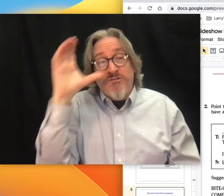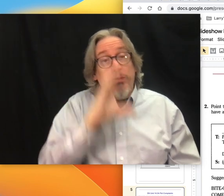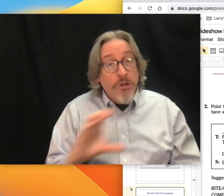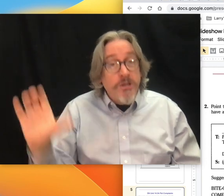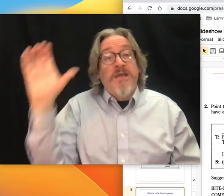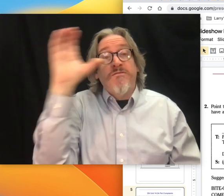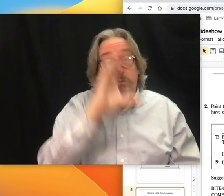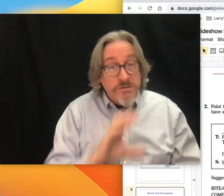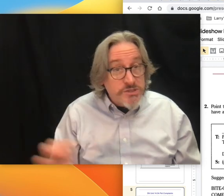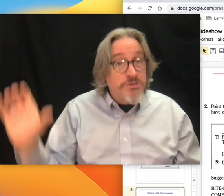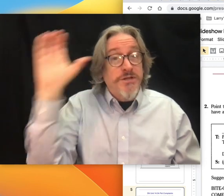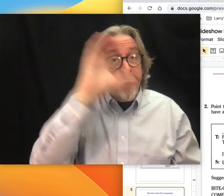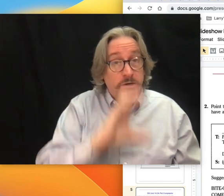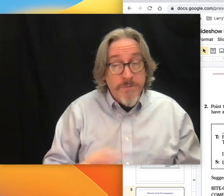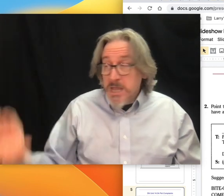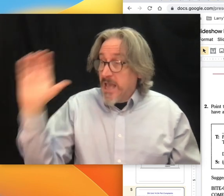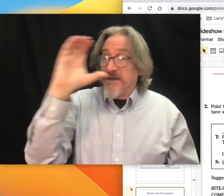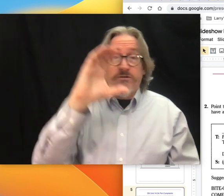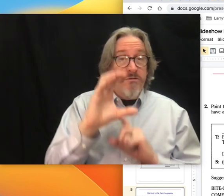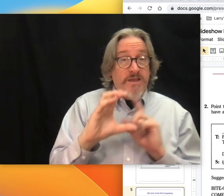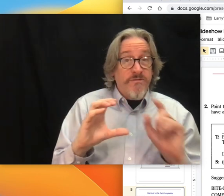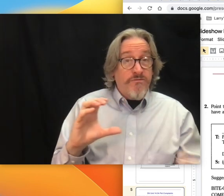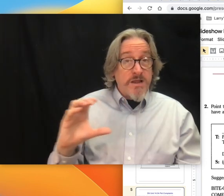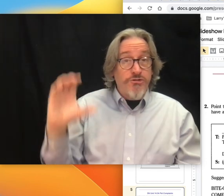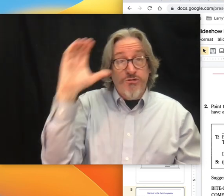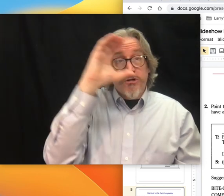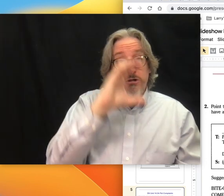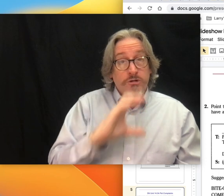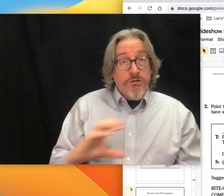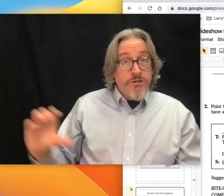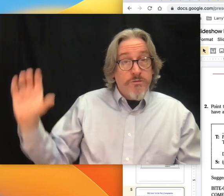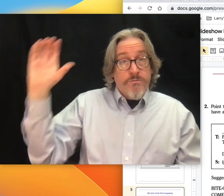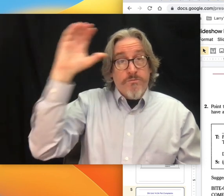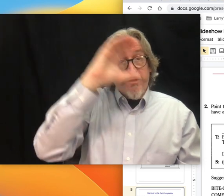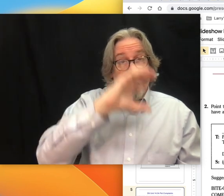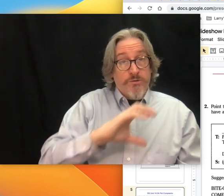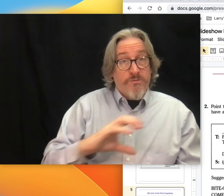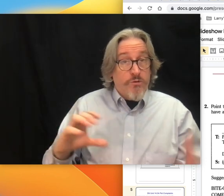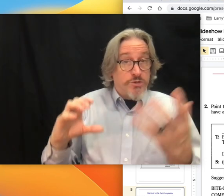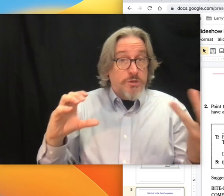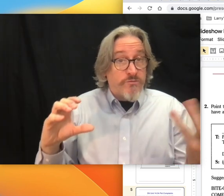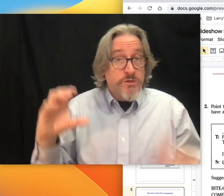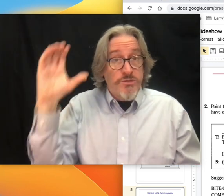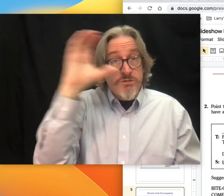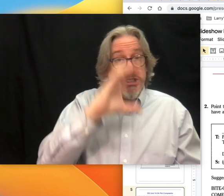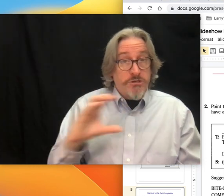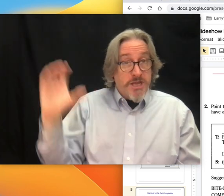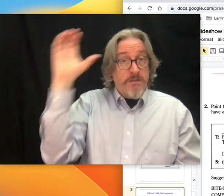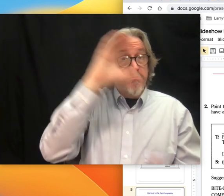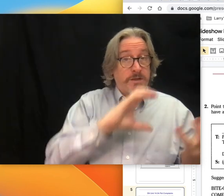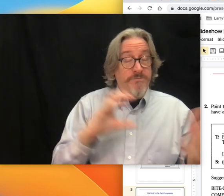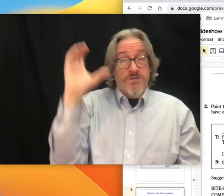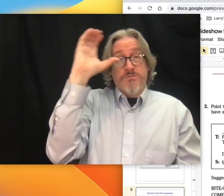I have to go looking for, searching for. And if you're a fan of French, the verb for to look for is to